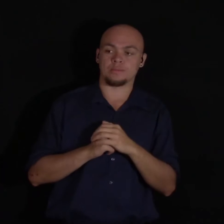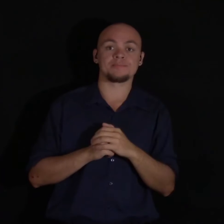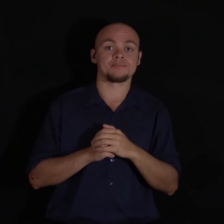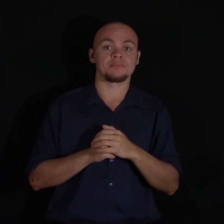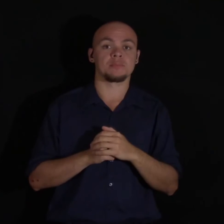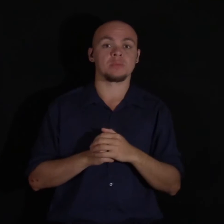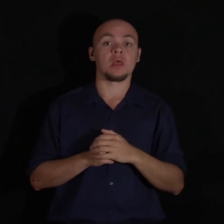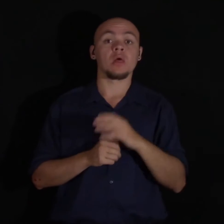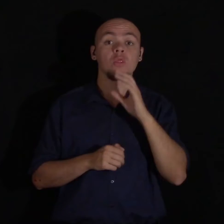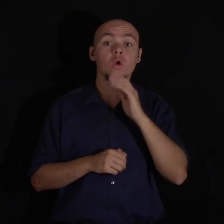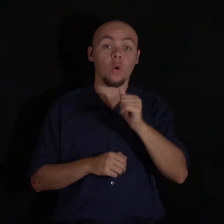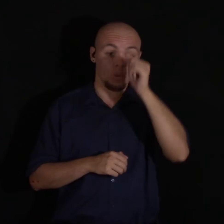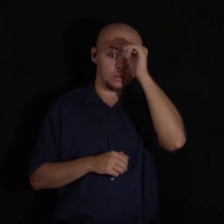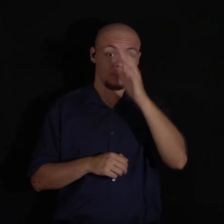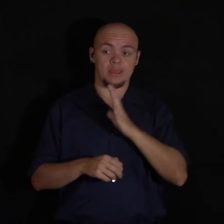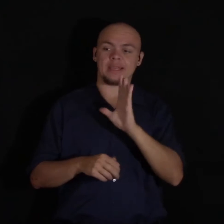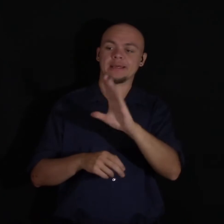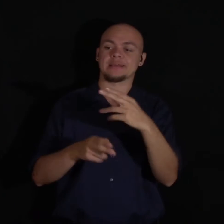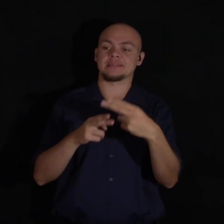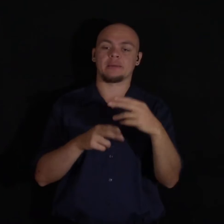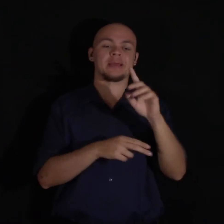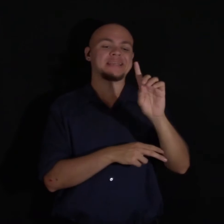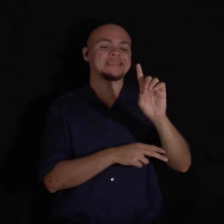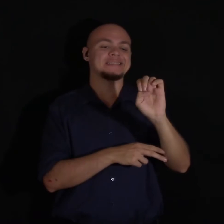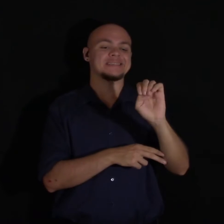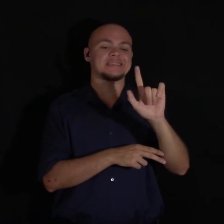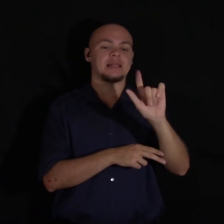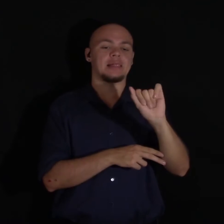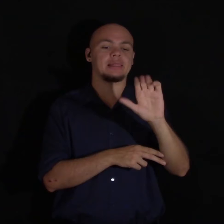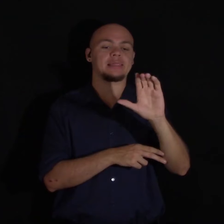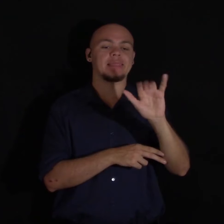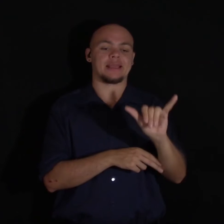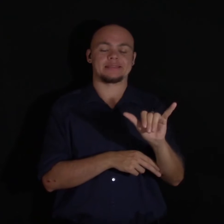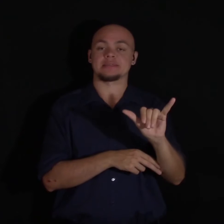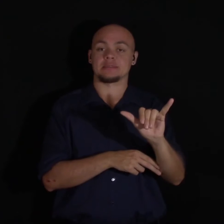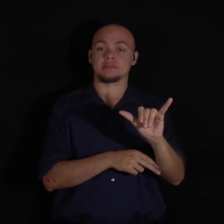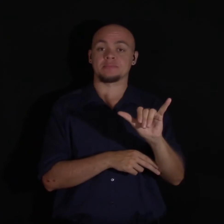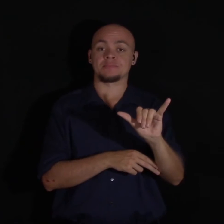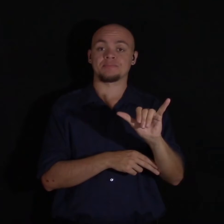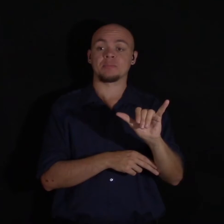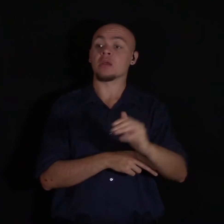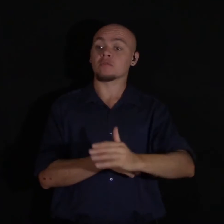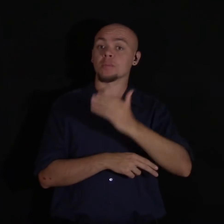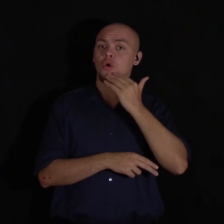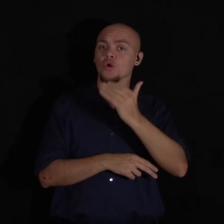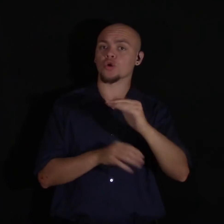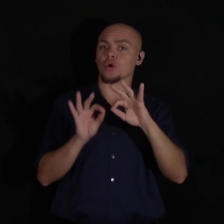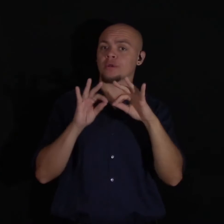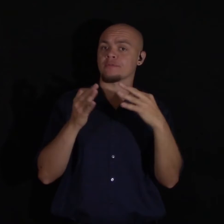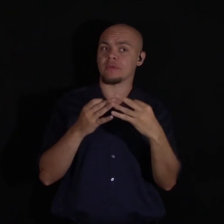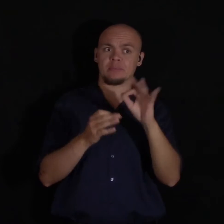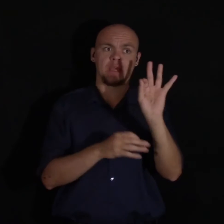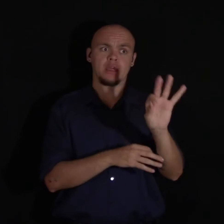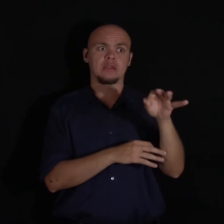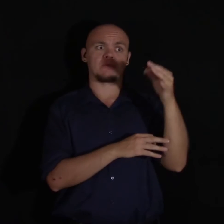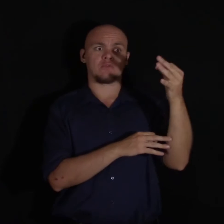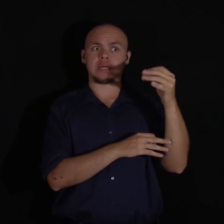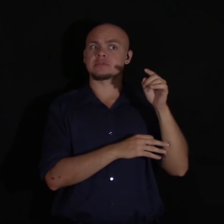old man was de Lacy. He was descended from a good family in France, where he had lived for